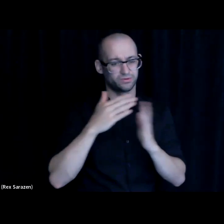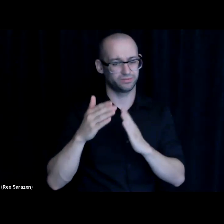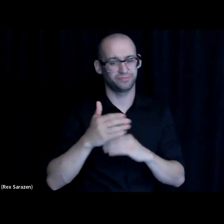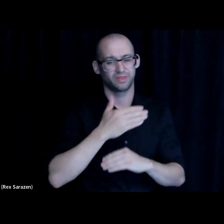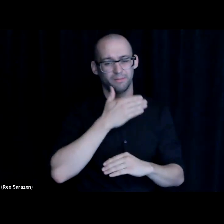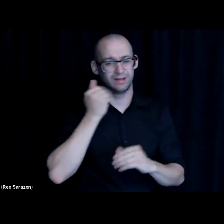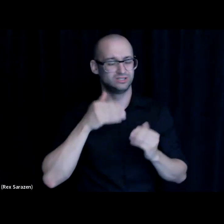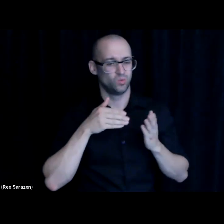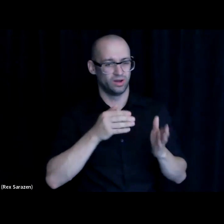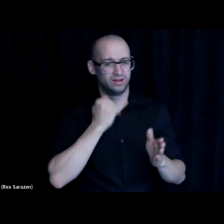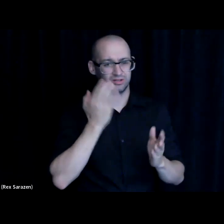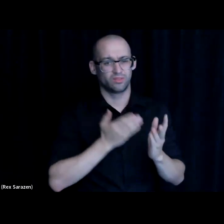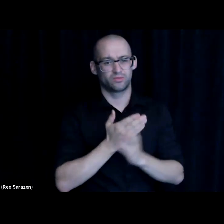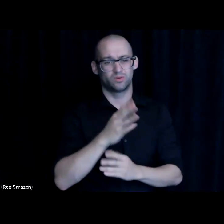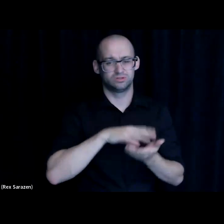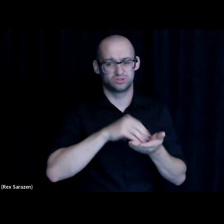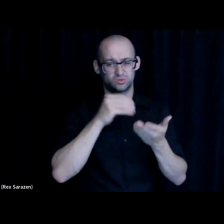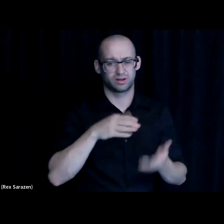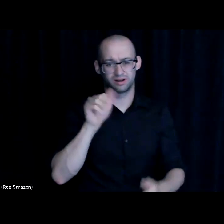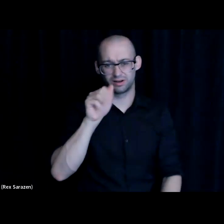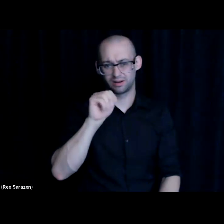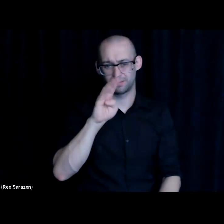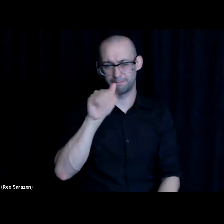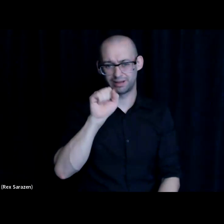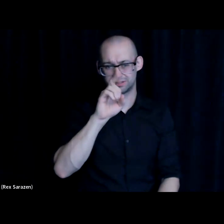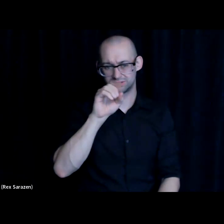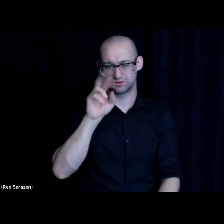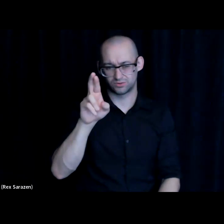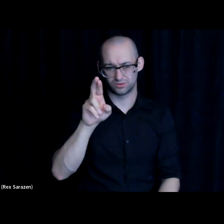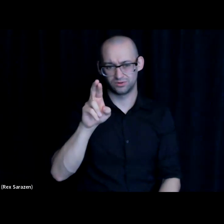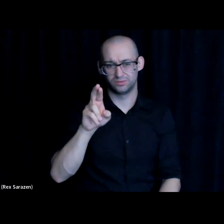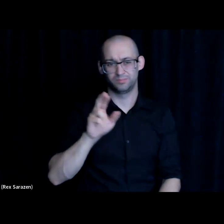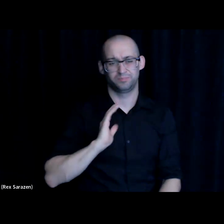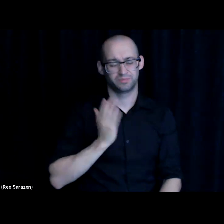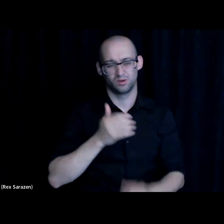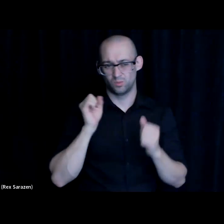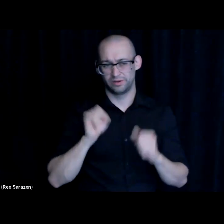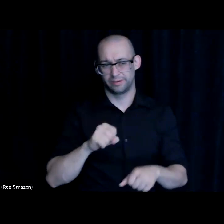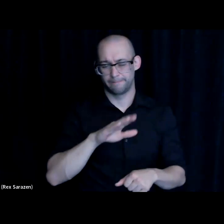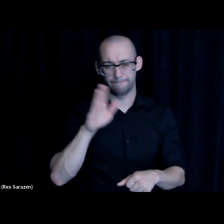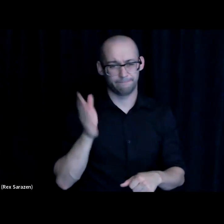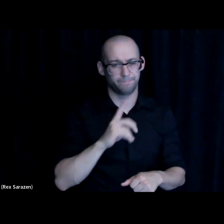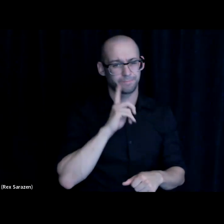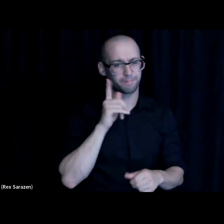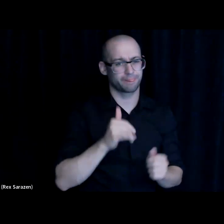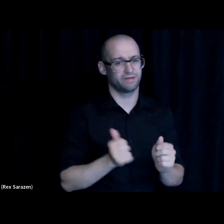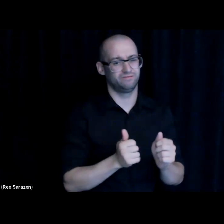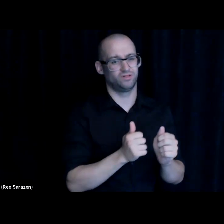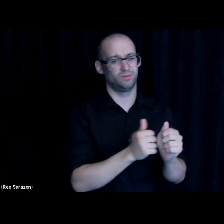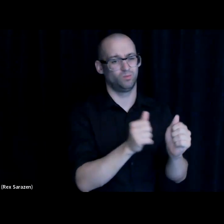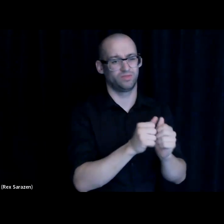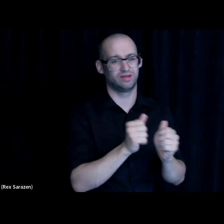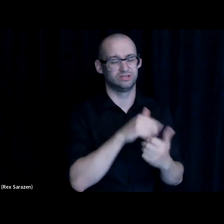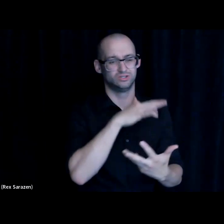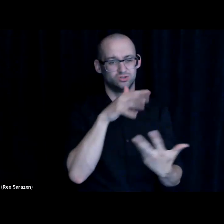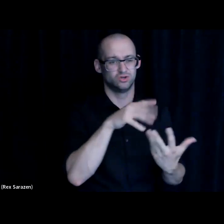ambassadors. Through the community college, we actually recruited student ambassadors. We could never quite keep up with the social media presence